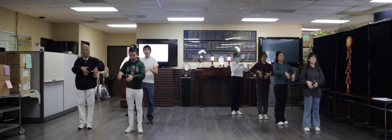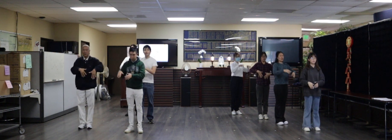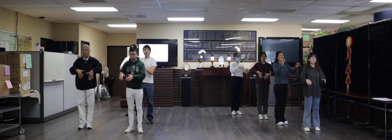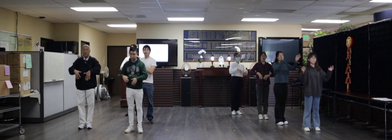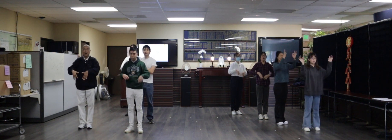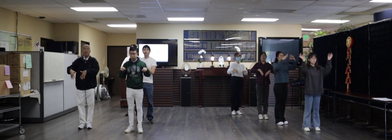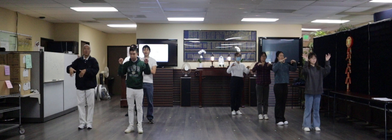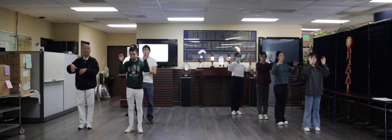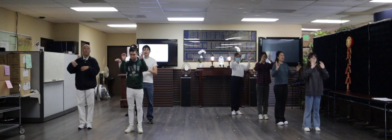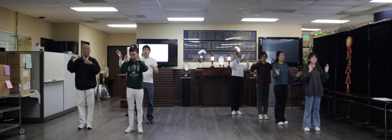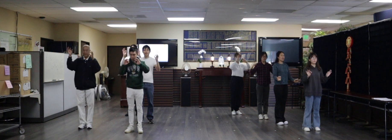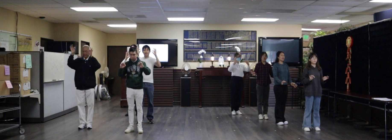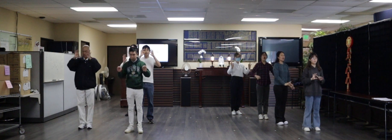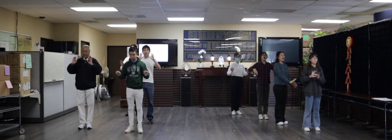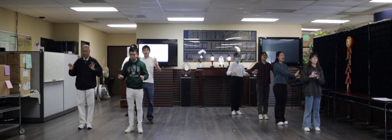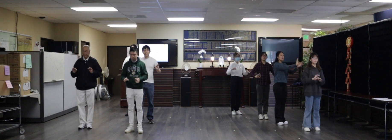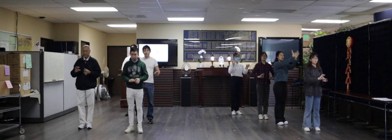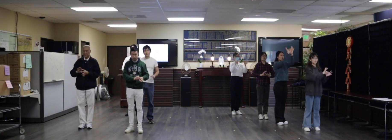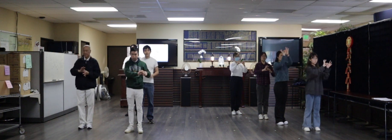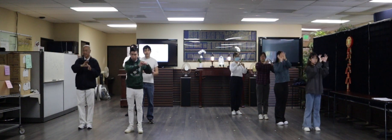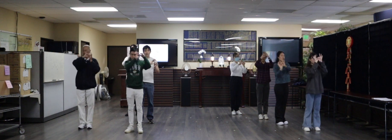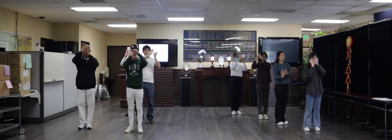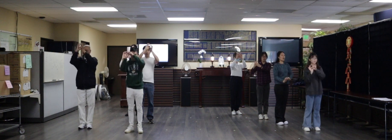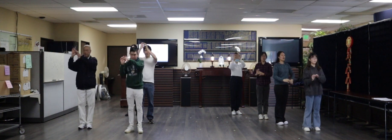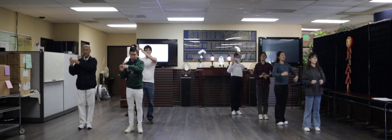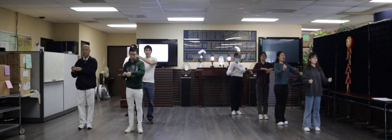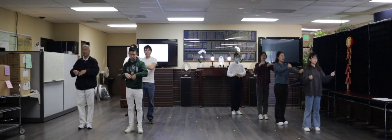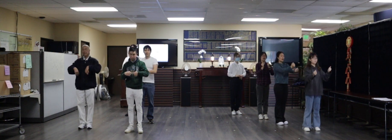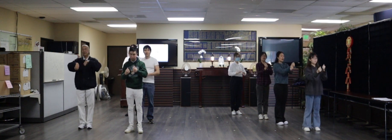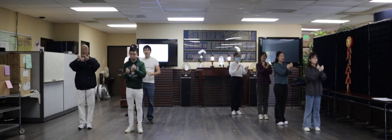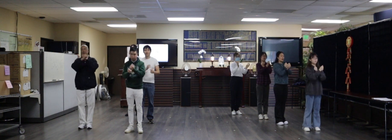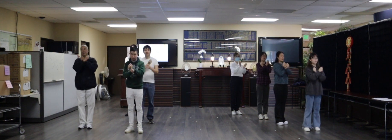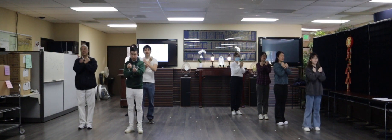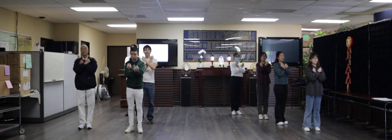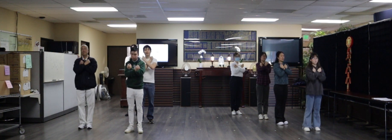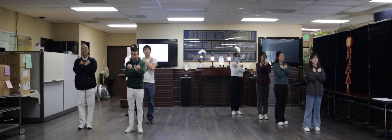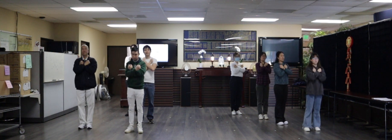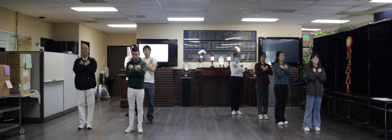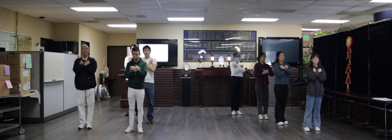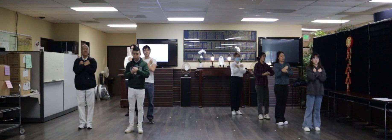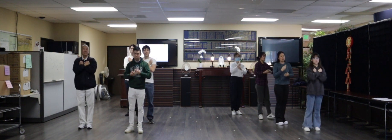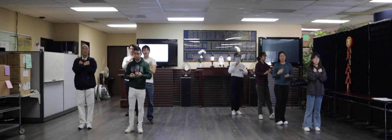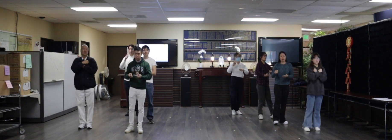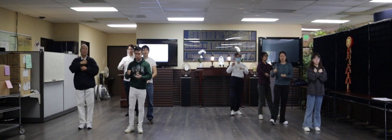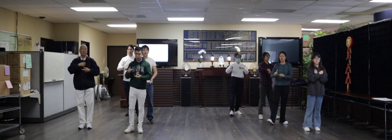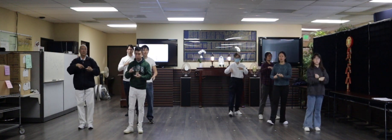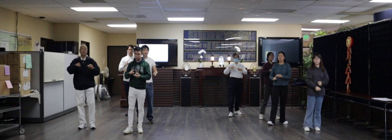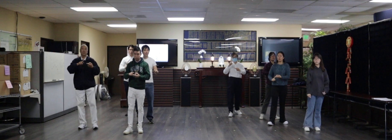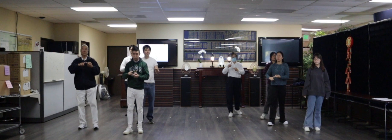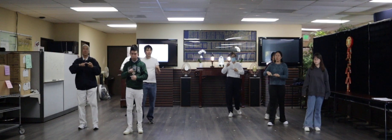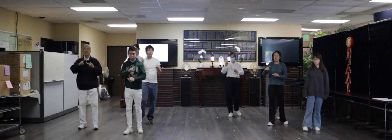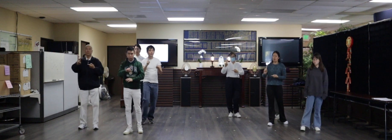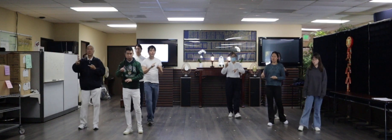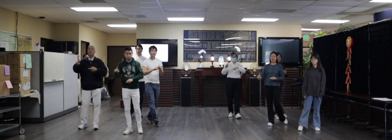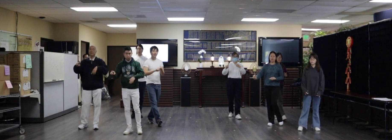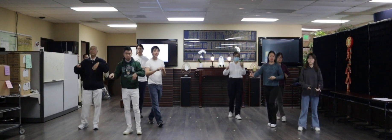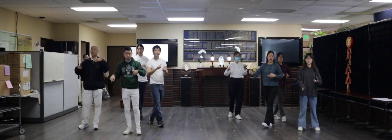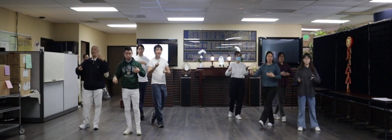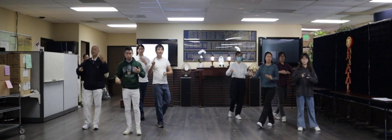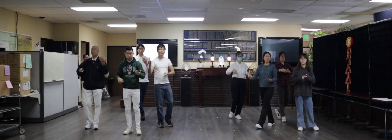Forming a circle of love When you reach out